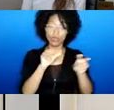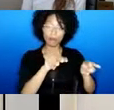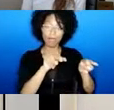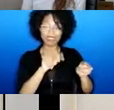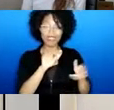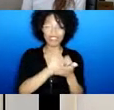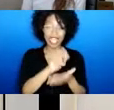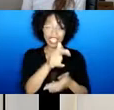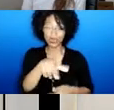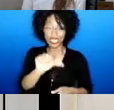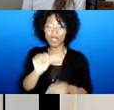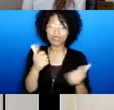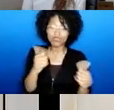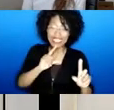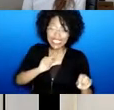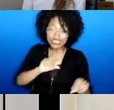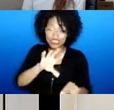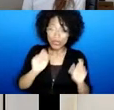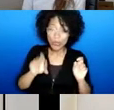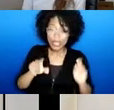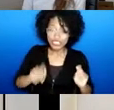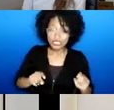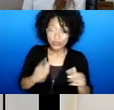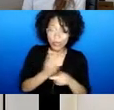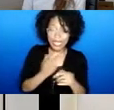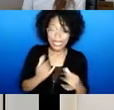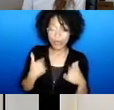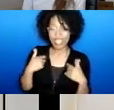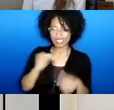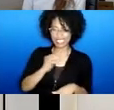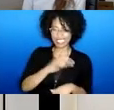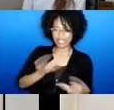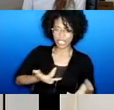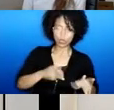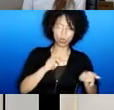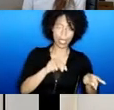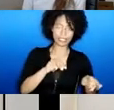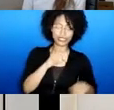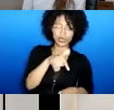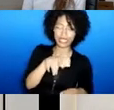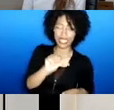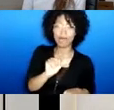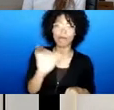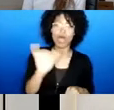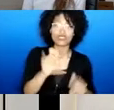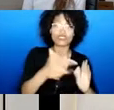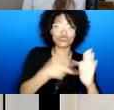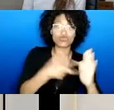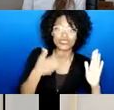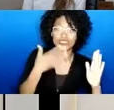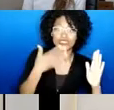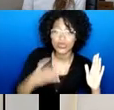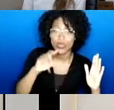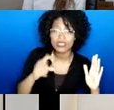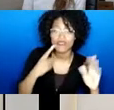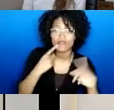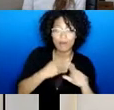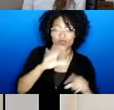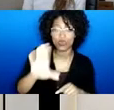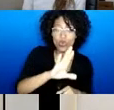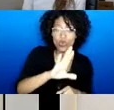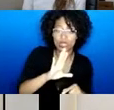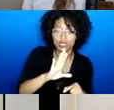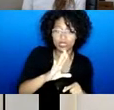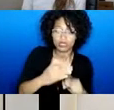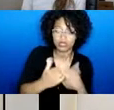to answer questions from a number on staff, but we're also trying to extract salient questions from the Q&A